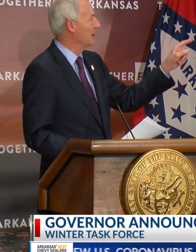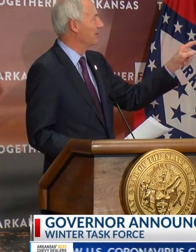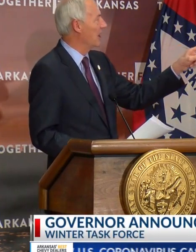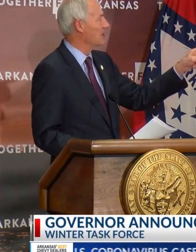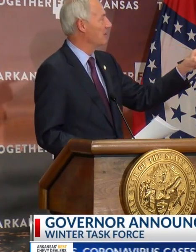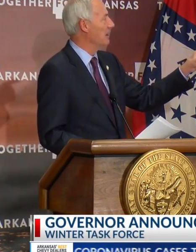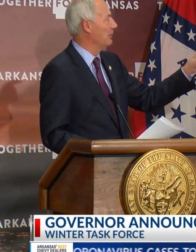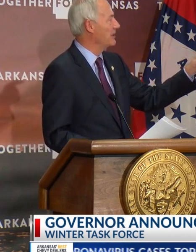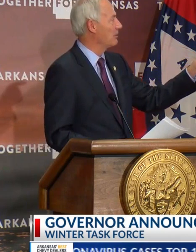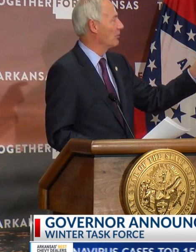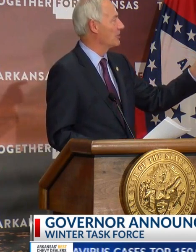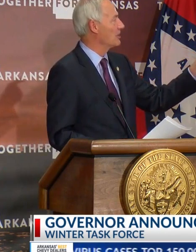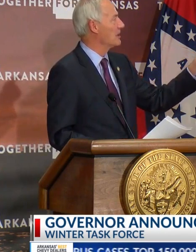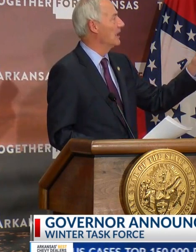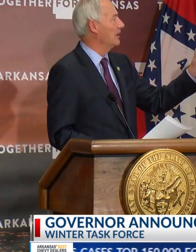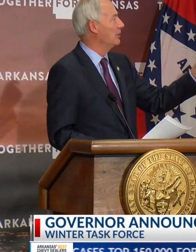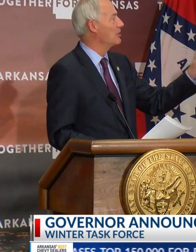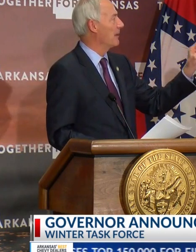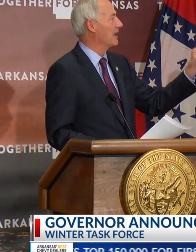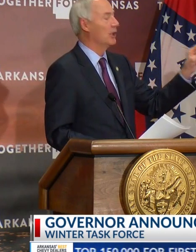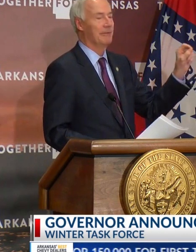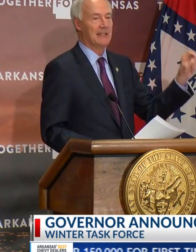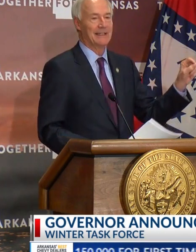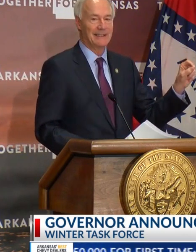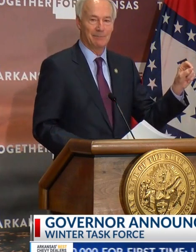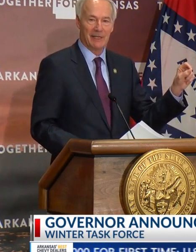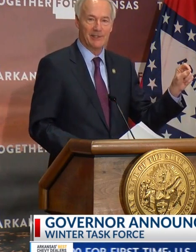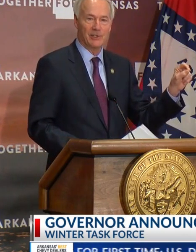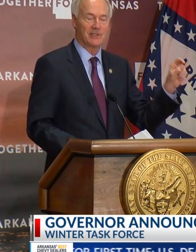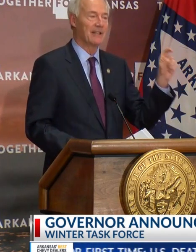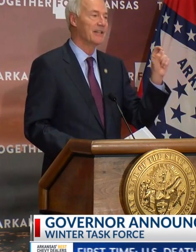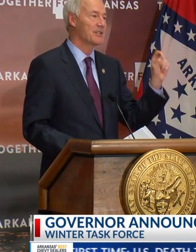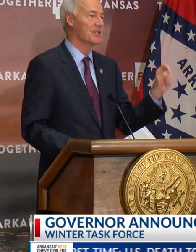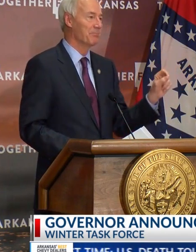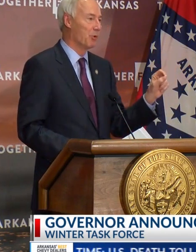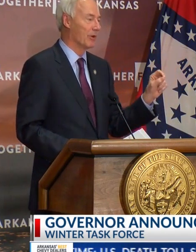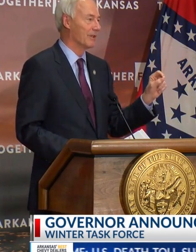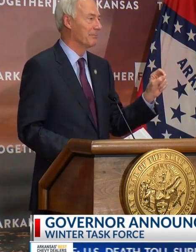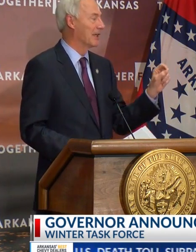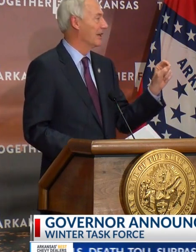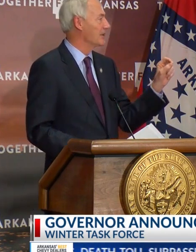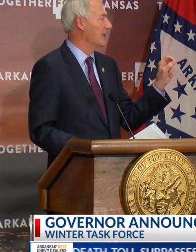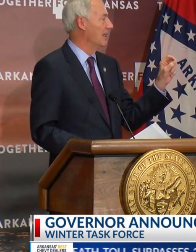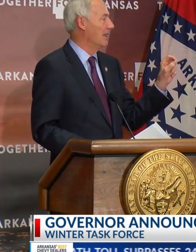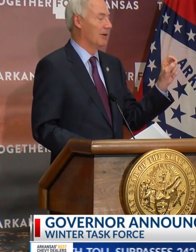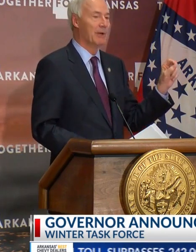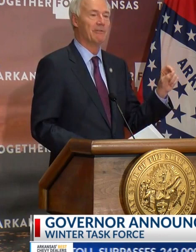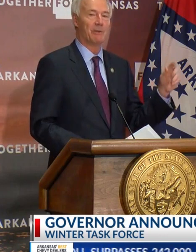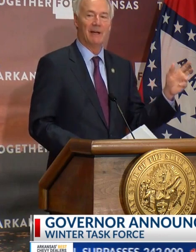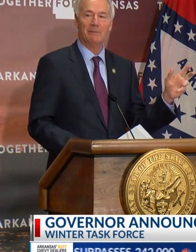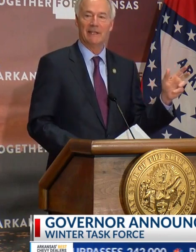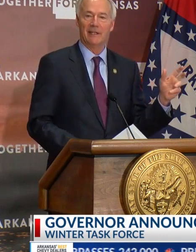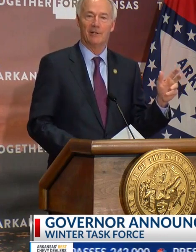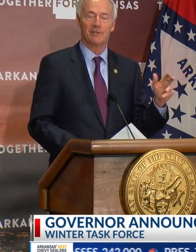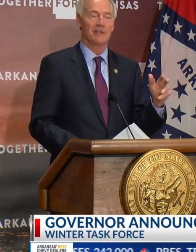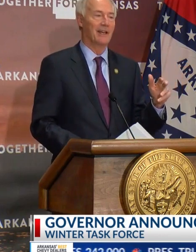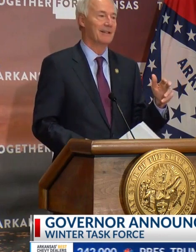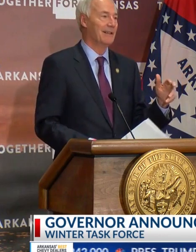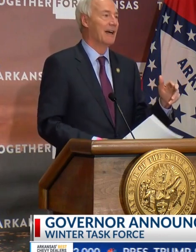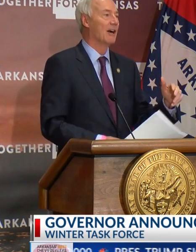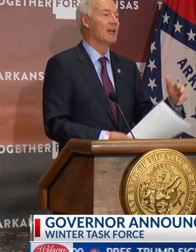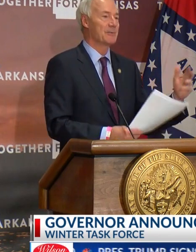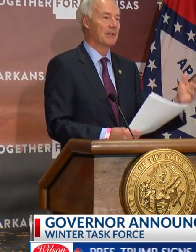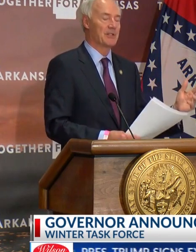the percent of hospital resources used by COVID-19 patients. And this is important because whenever the public hears